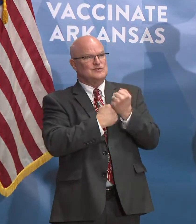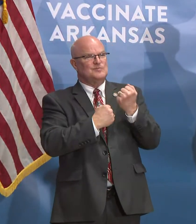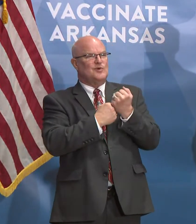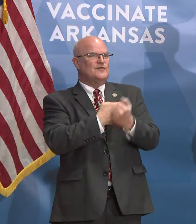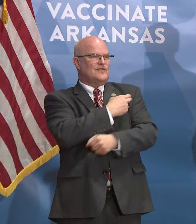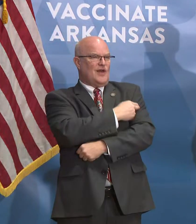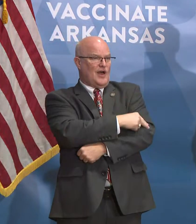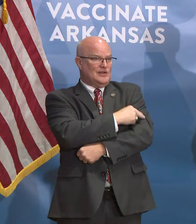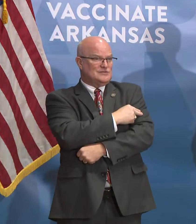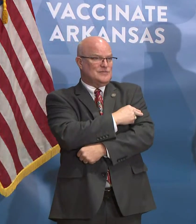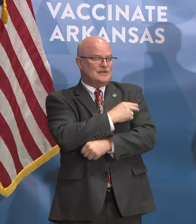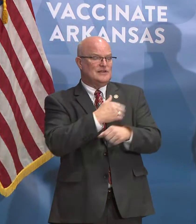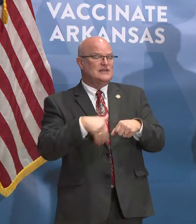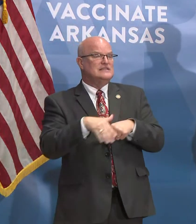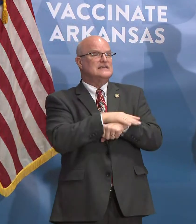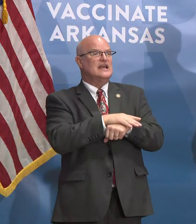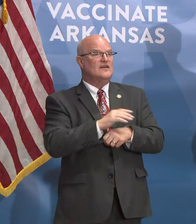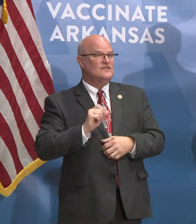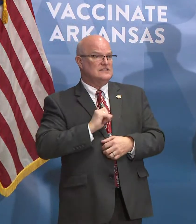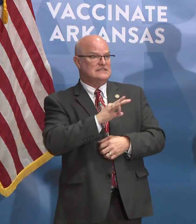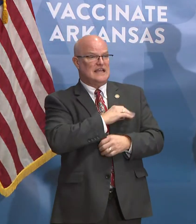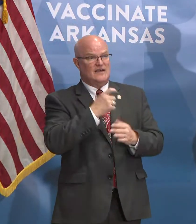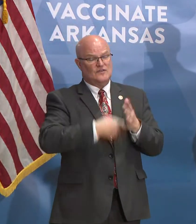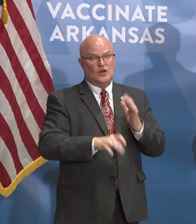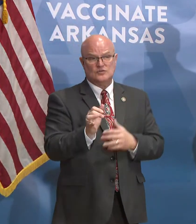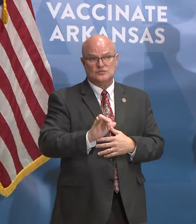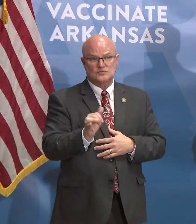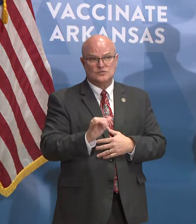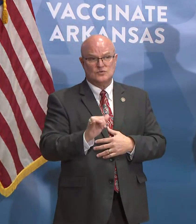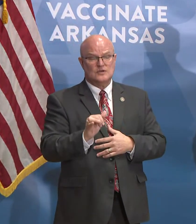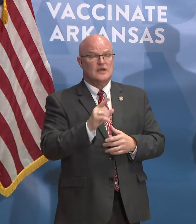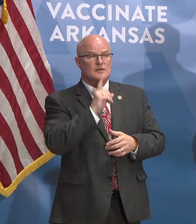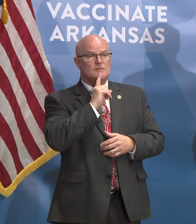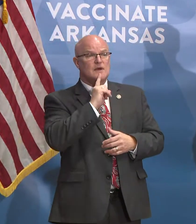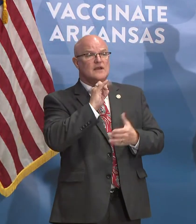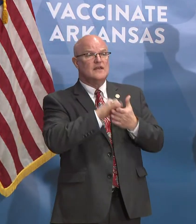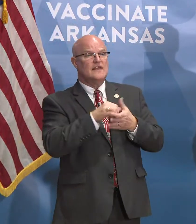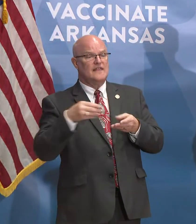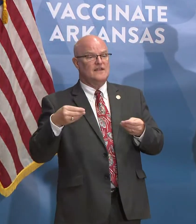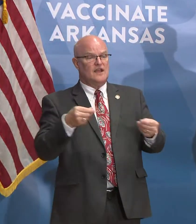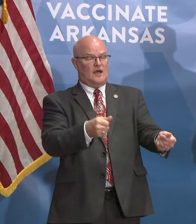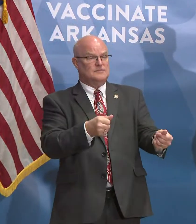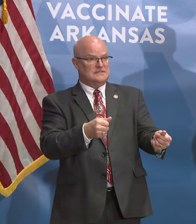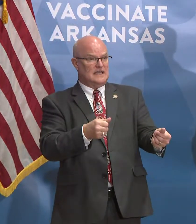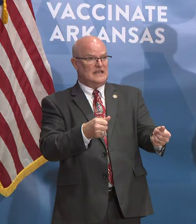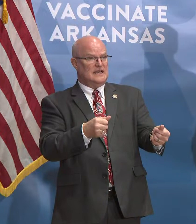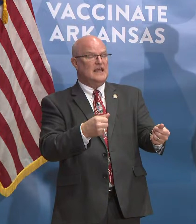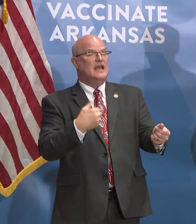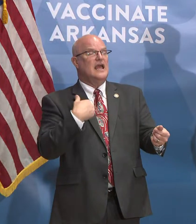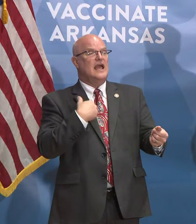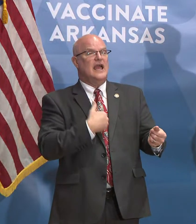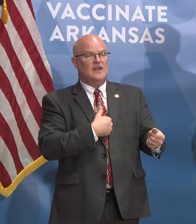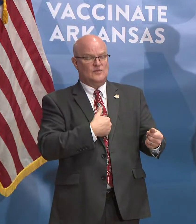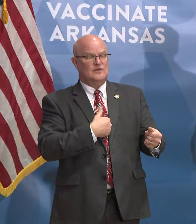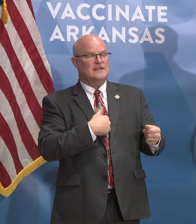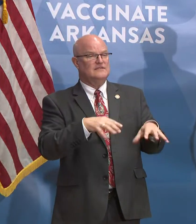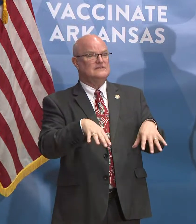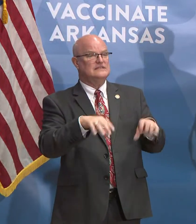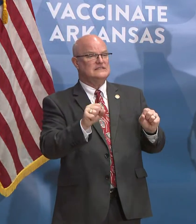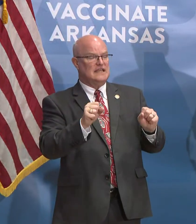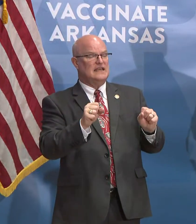to our hospitals to cover staff costs and to make sure that they're compensated, and we've taken steps